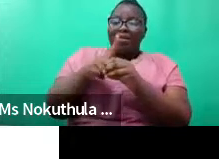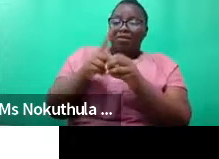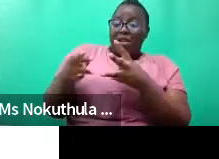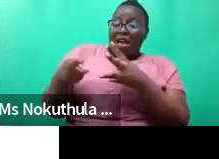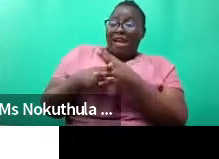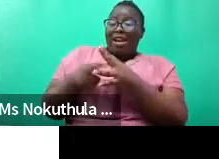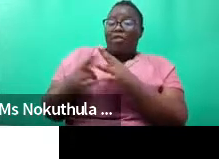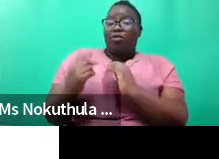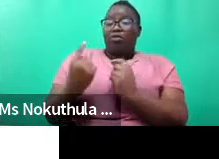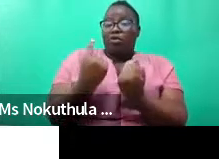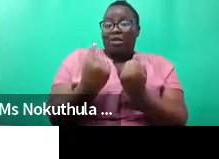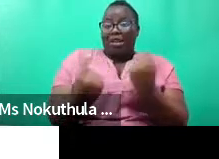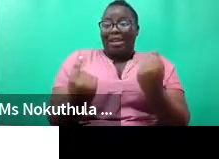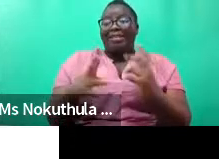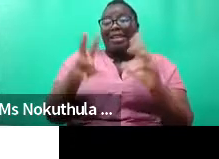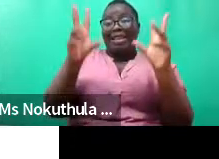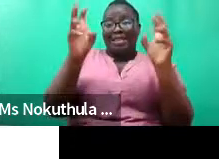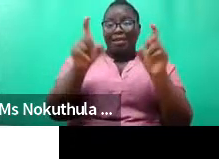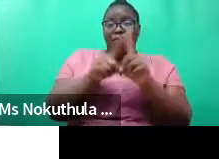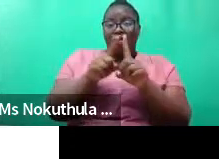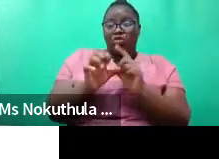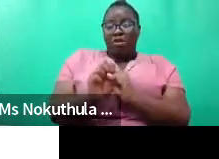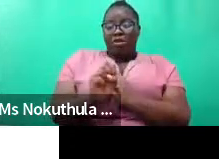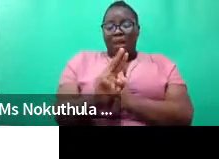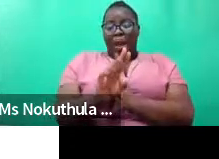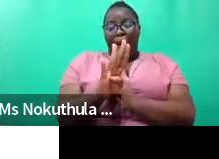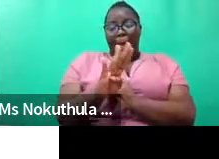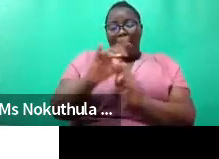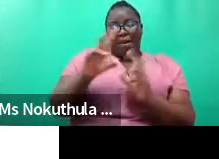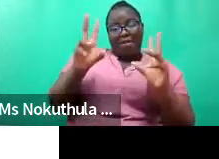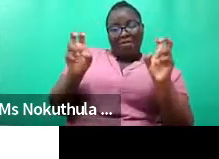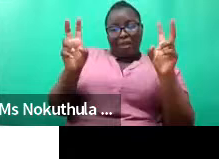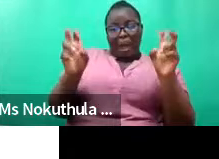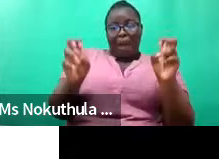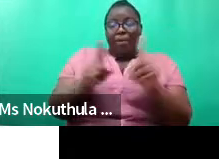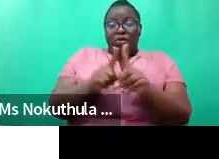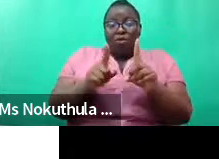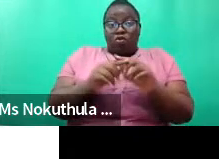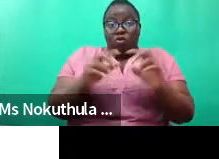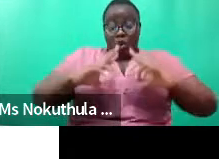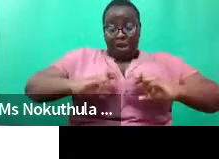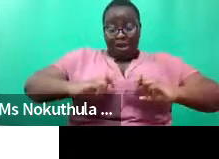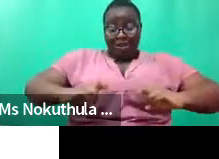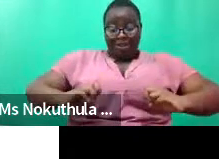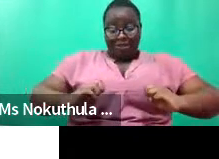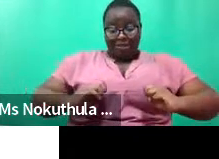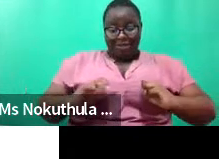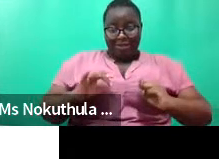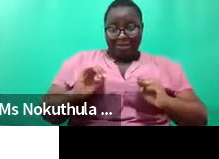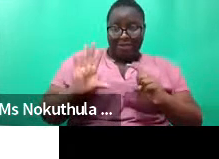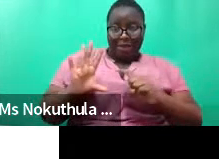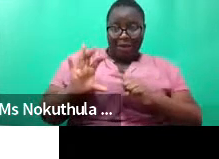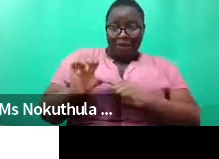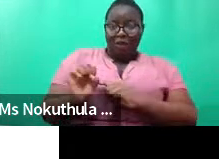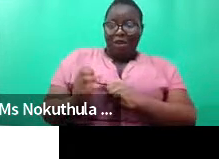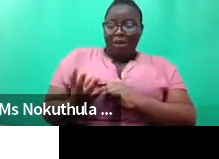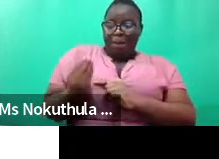and sub-themes. Criminal data analysis was done and research funding began to emerge. Next slide,